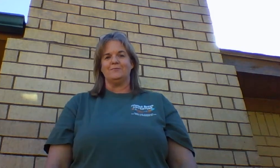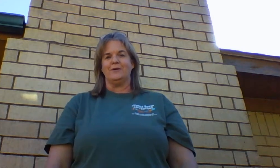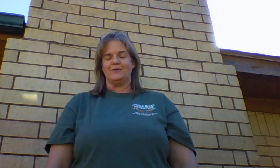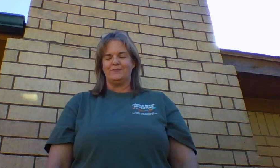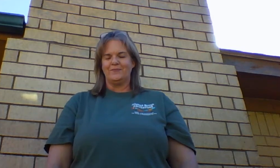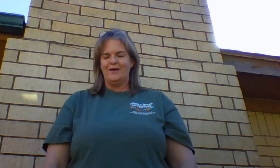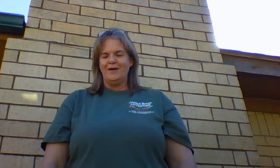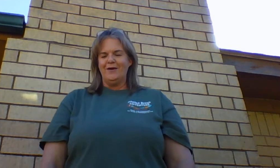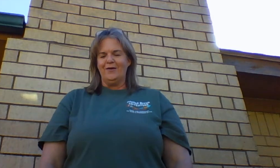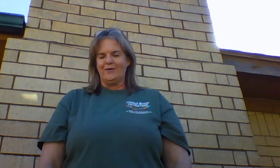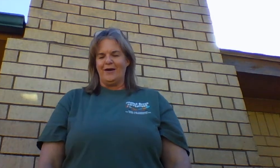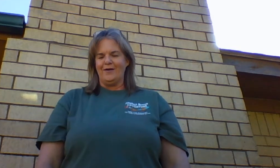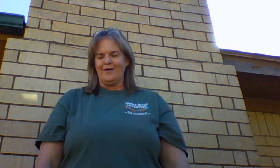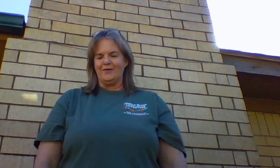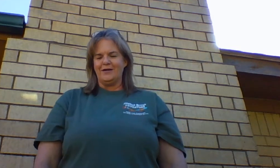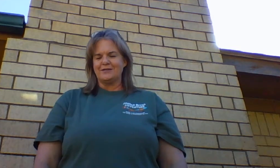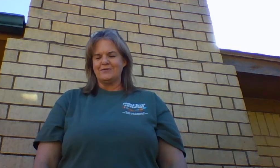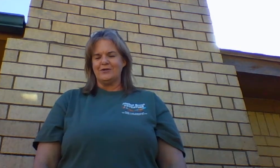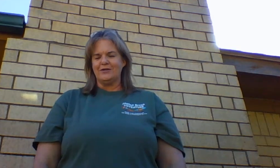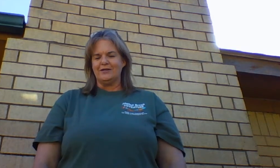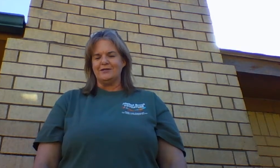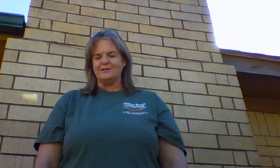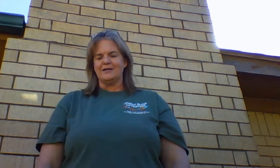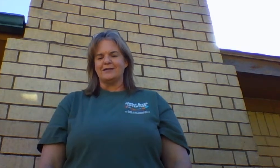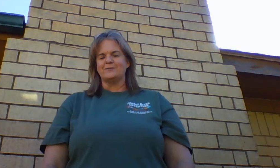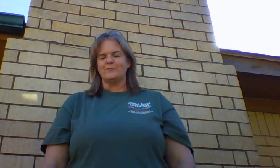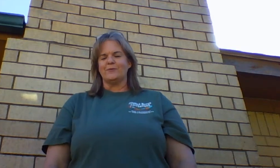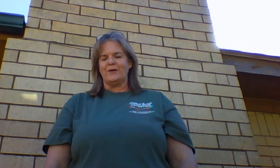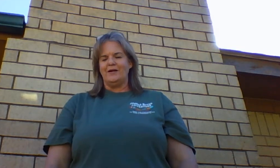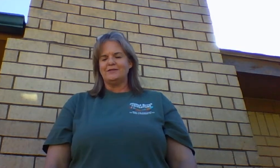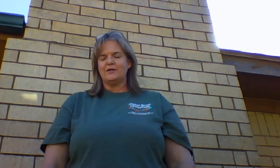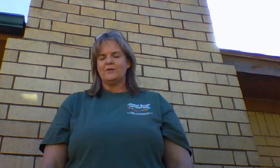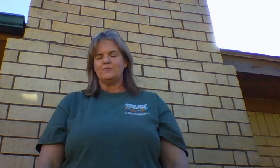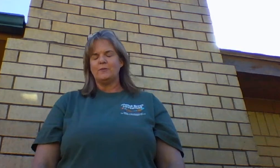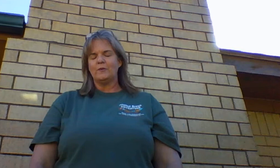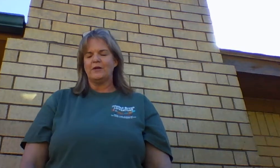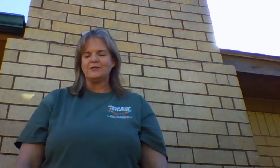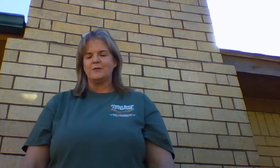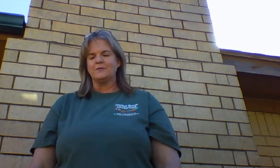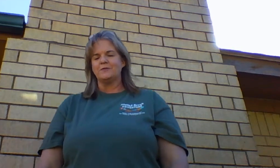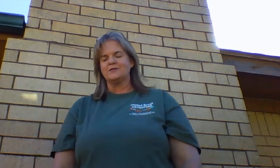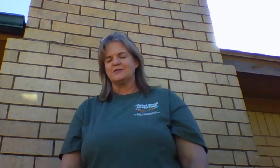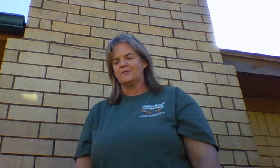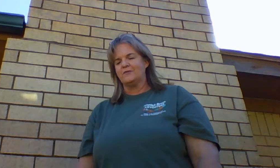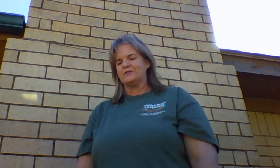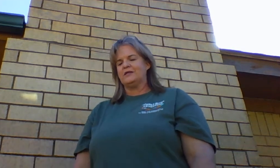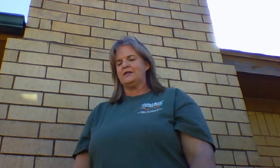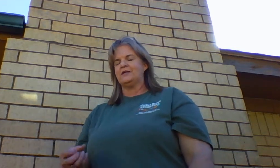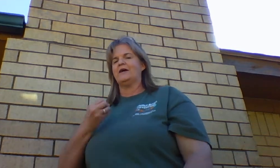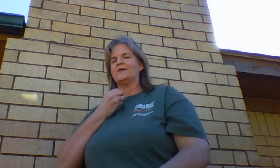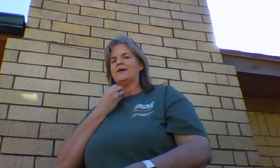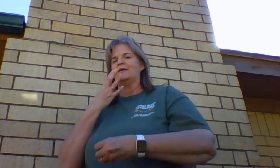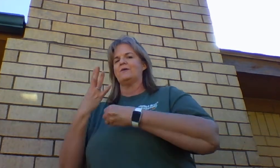better. Okay, our next word is express. Remember when I showed you the sign for seeing, how it kind of comes out